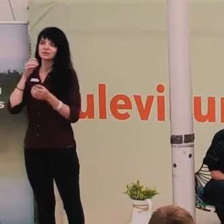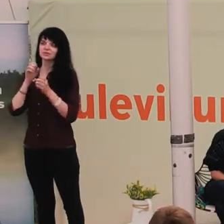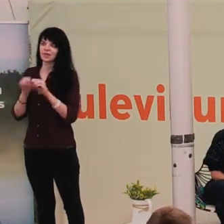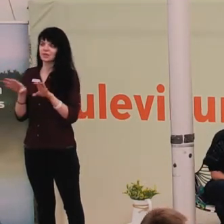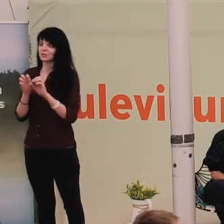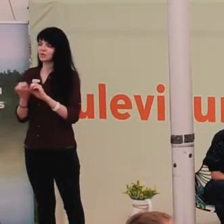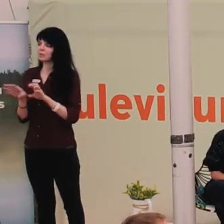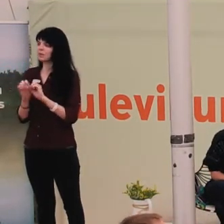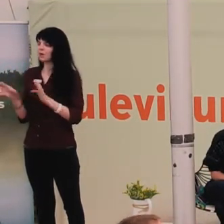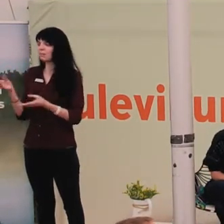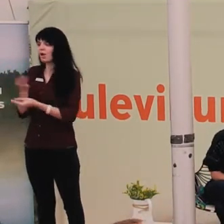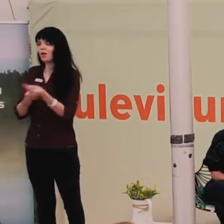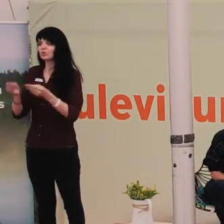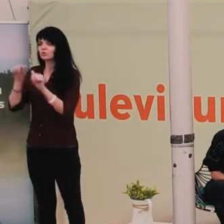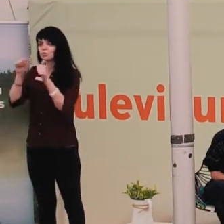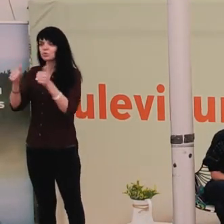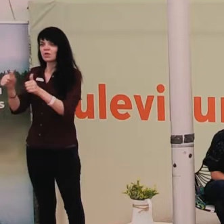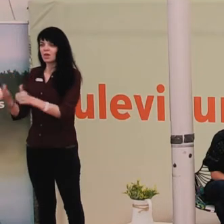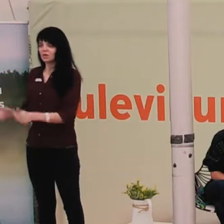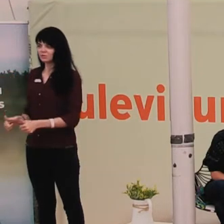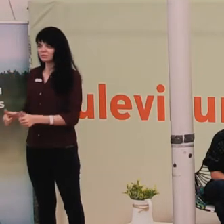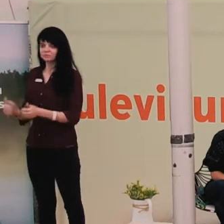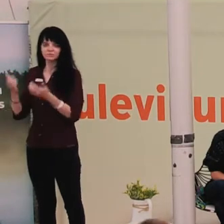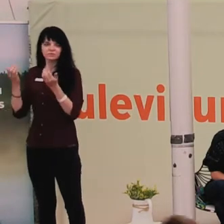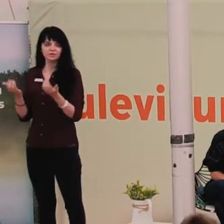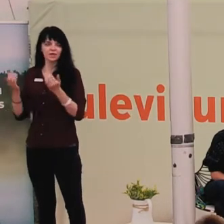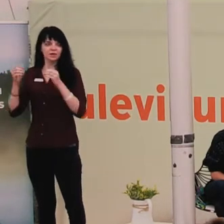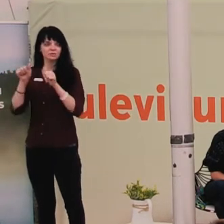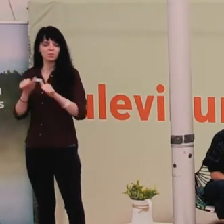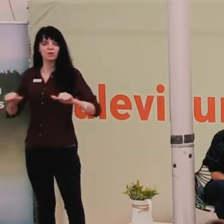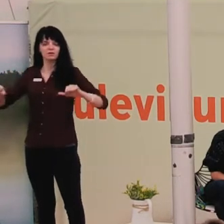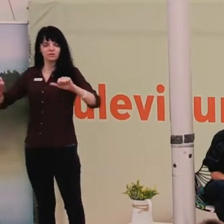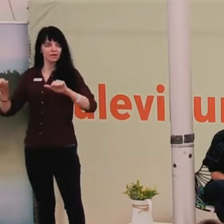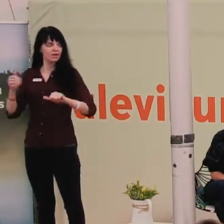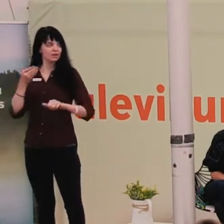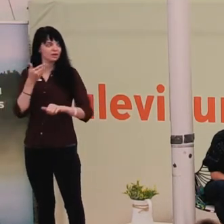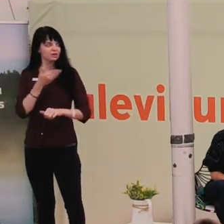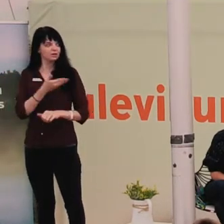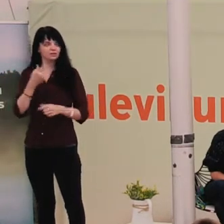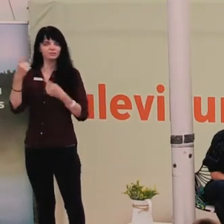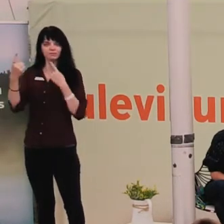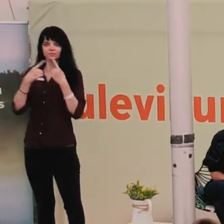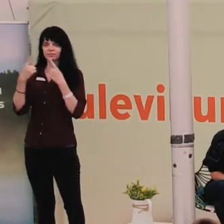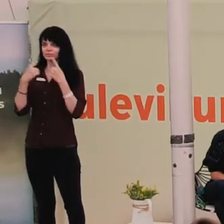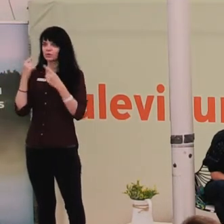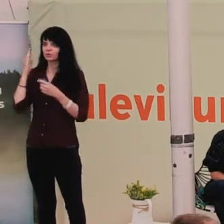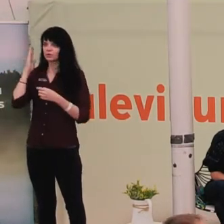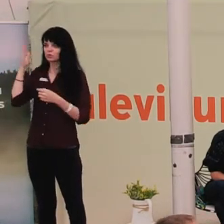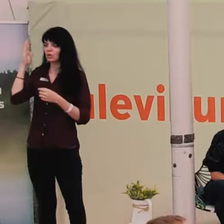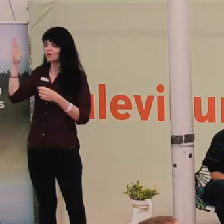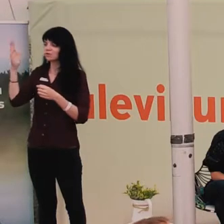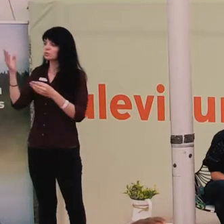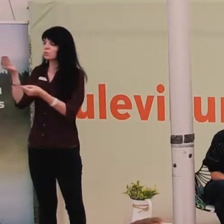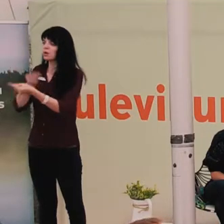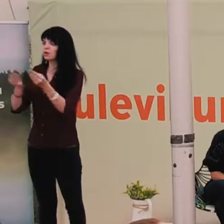models. Today we have a panel to discuss the future models of today